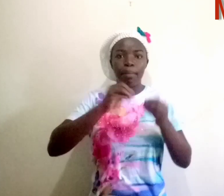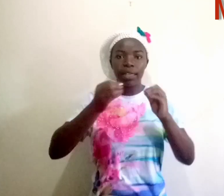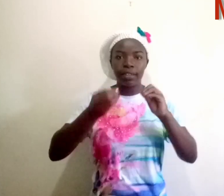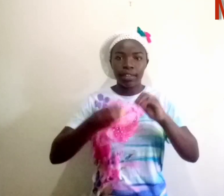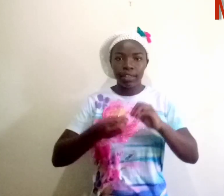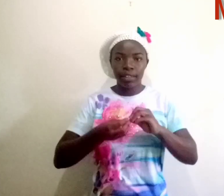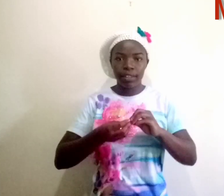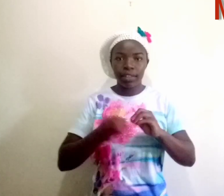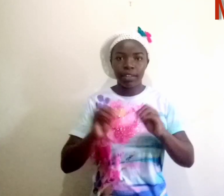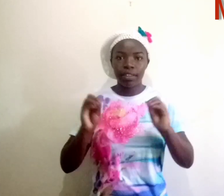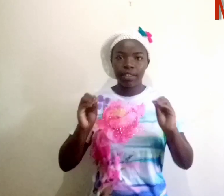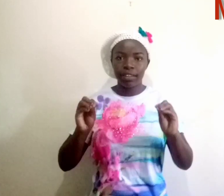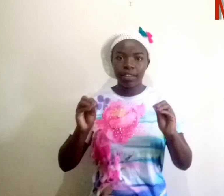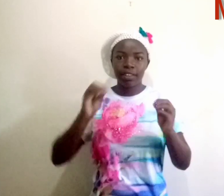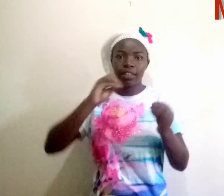Numbers.